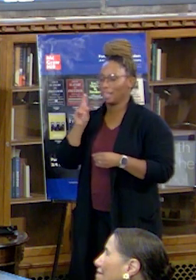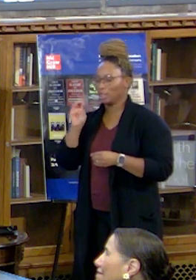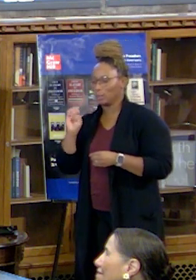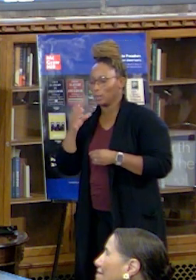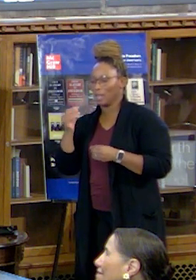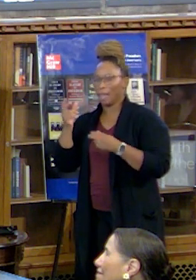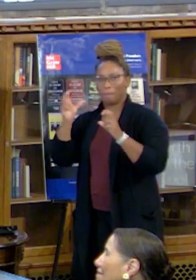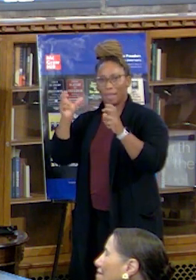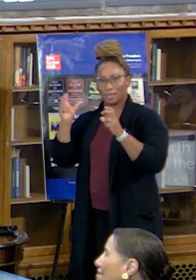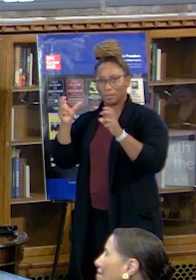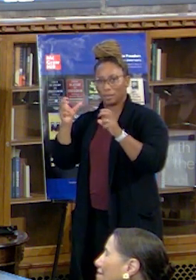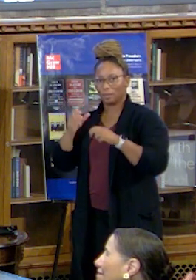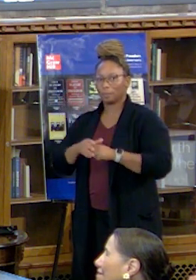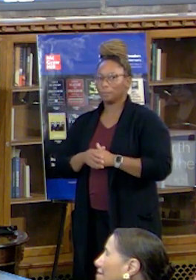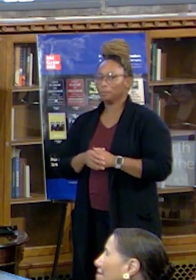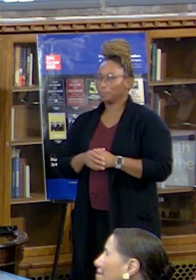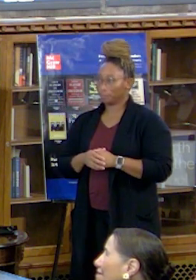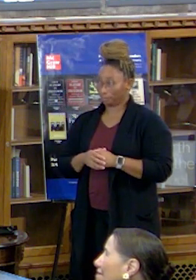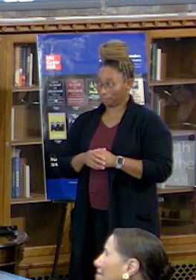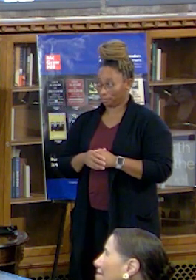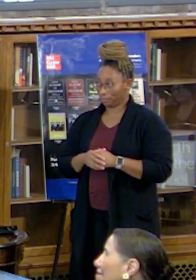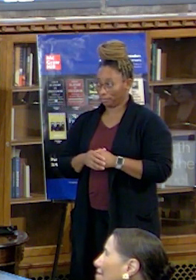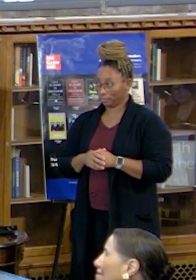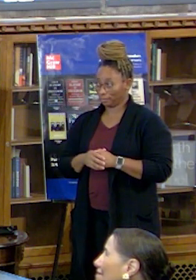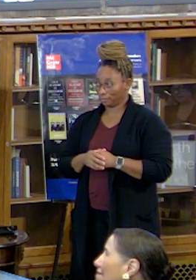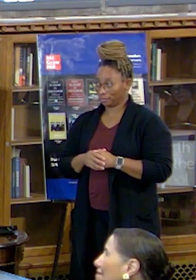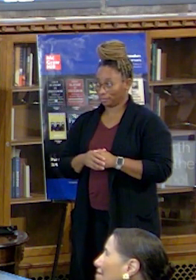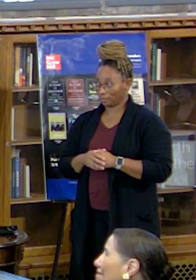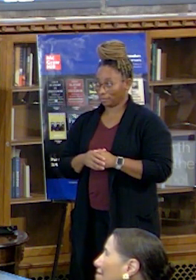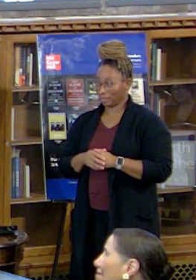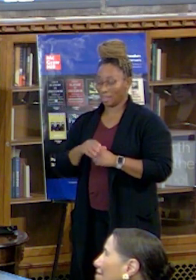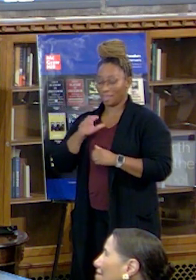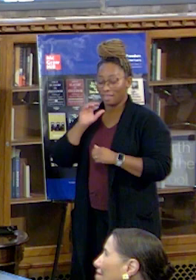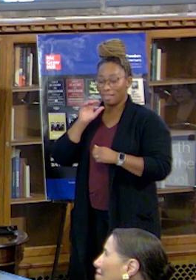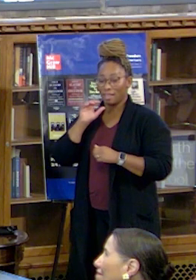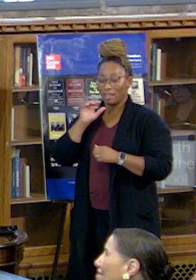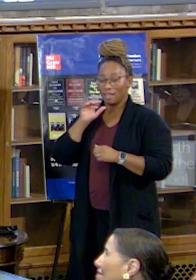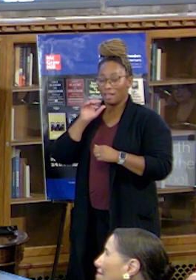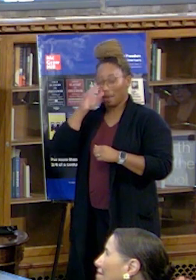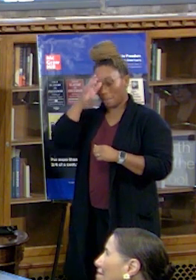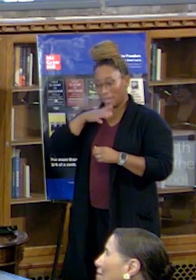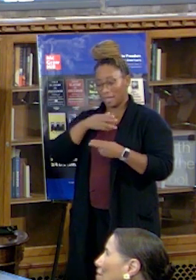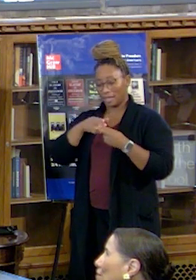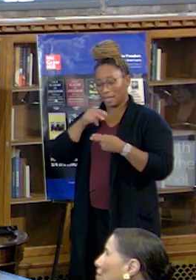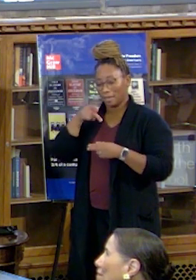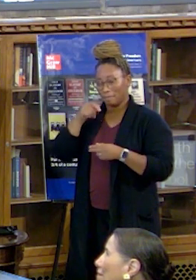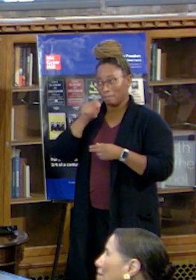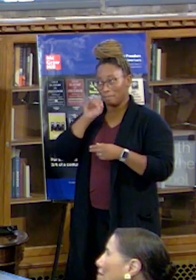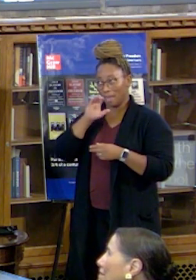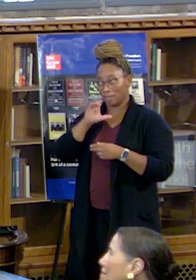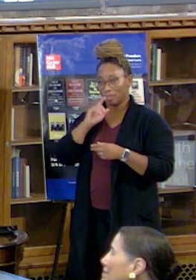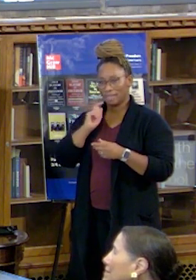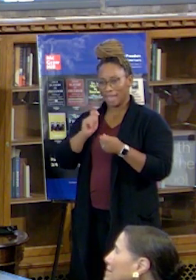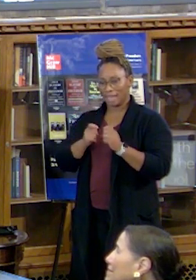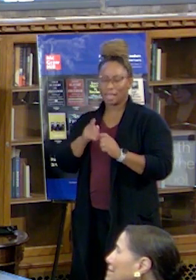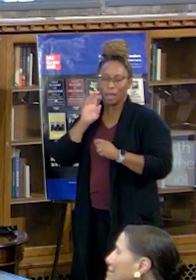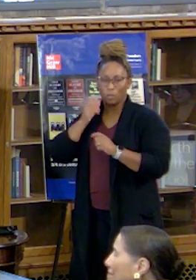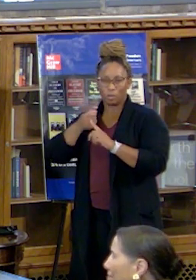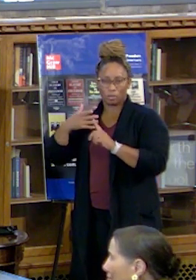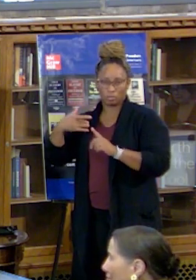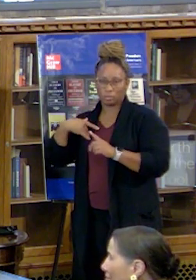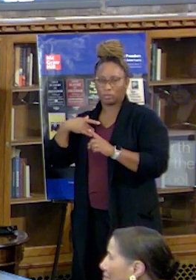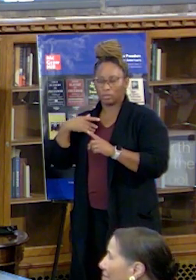and basketball there special issue that was edited by Gentleman by Patrick talk about in a few